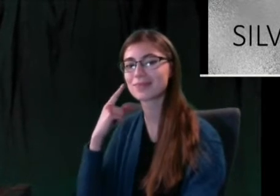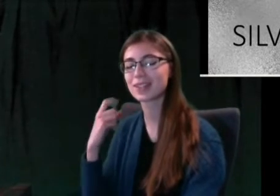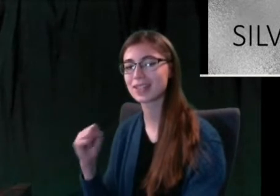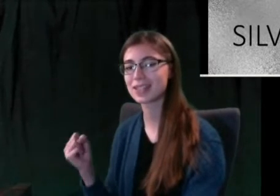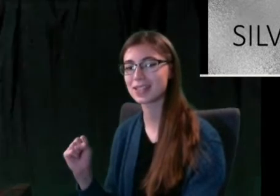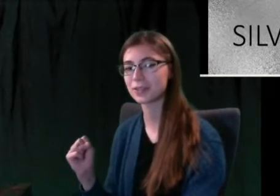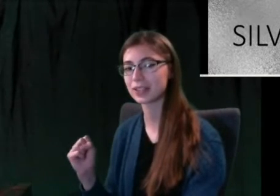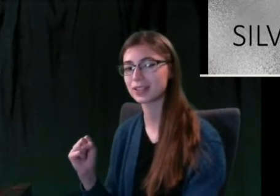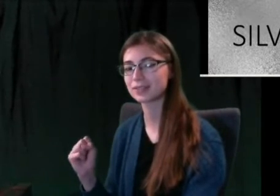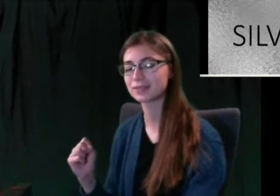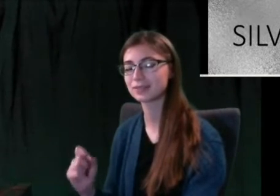Silver.